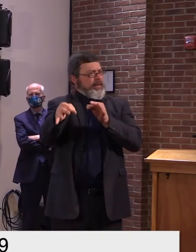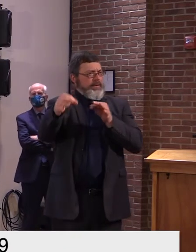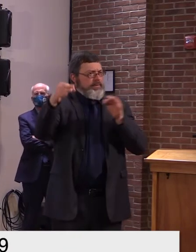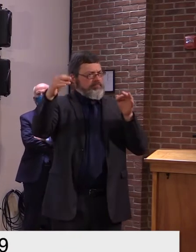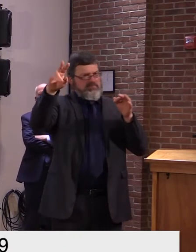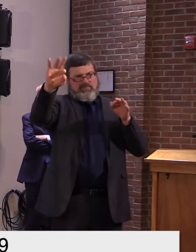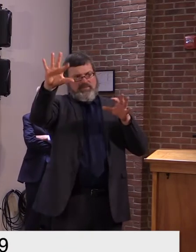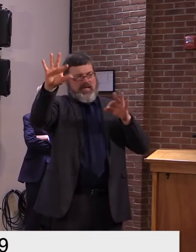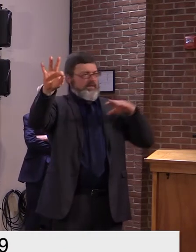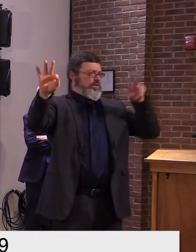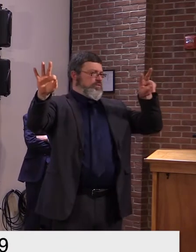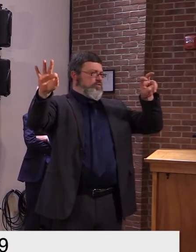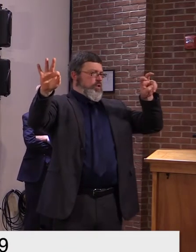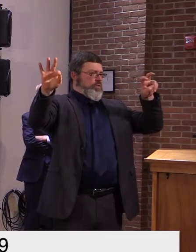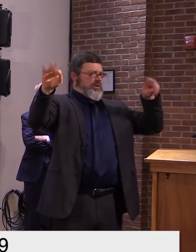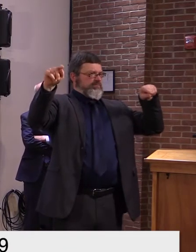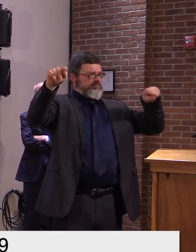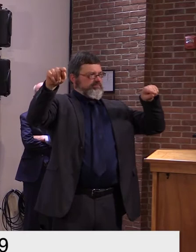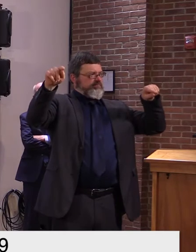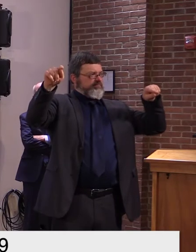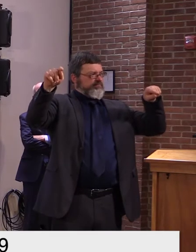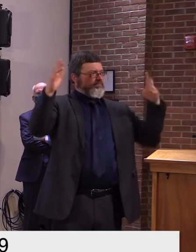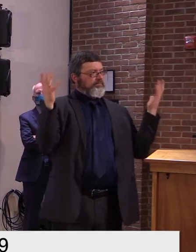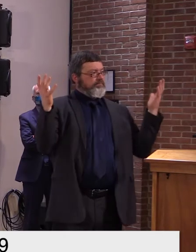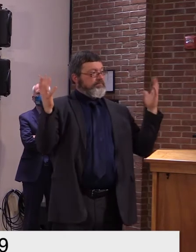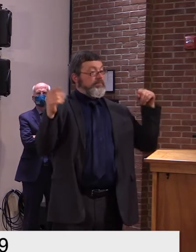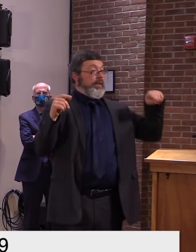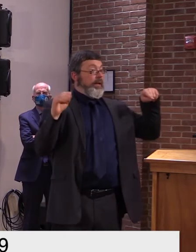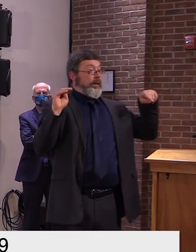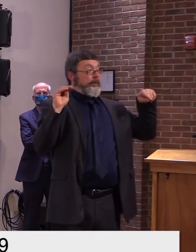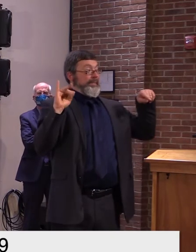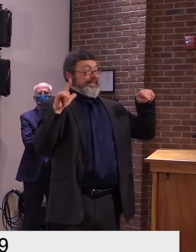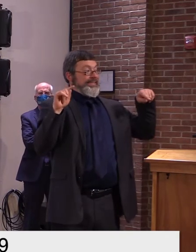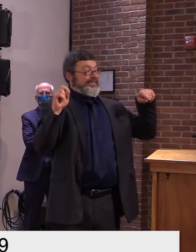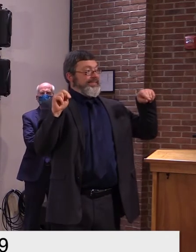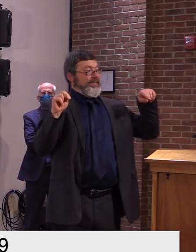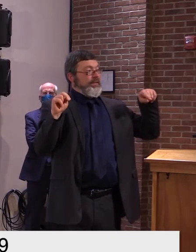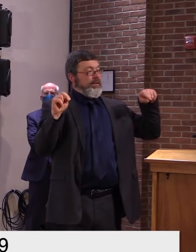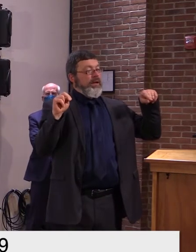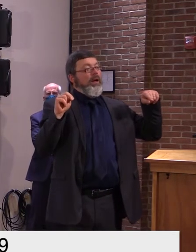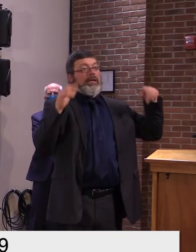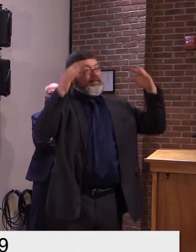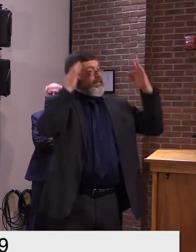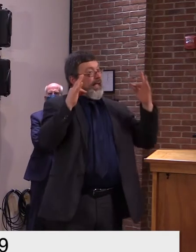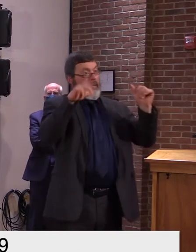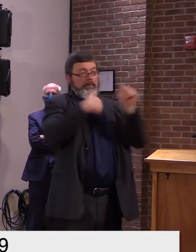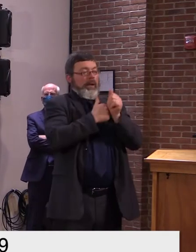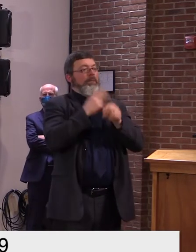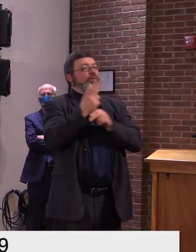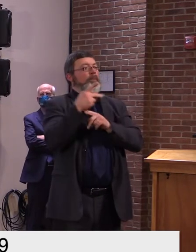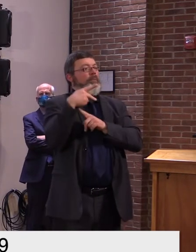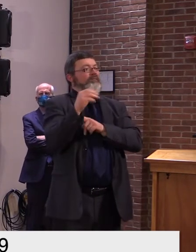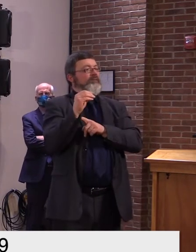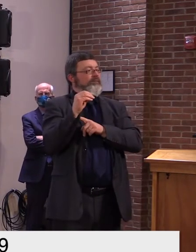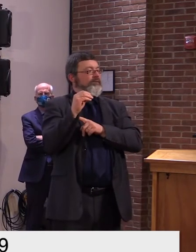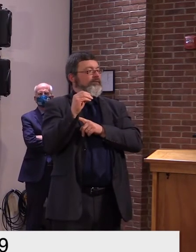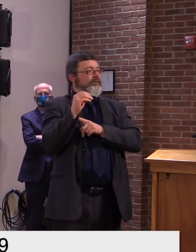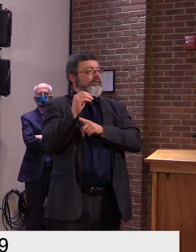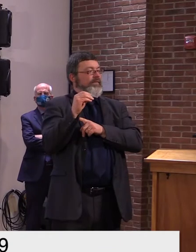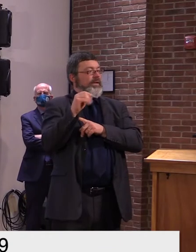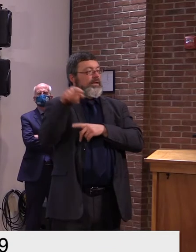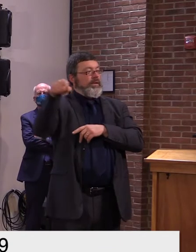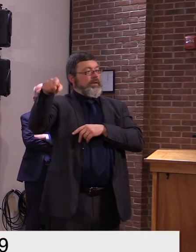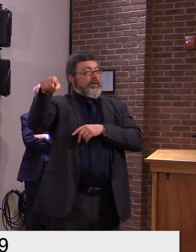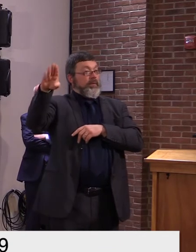U.S. Postal Service, and Berry shipped theirs UPS for overnight shipping. We're trying to figure